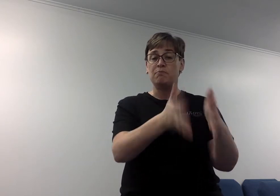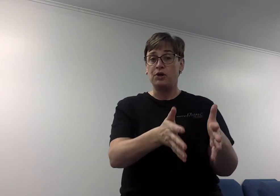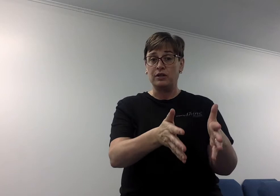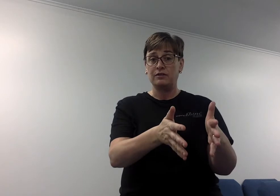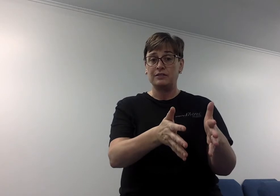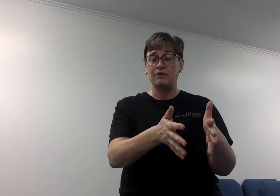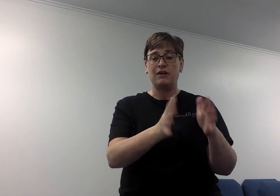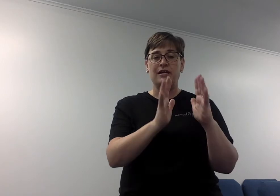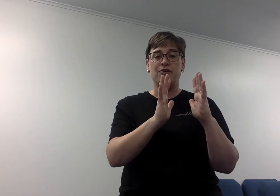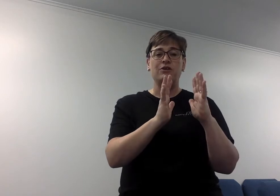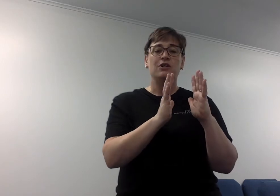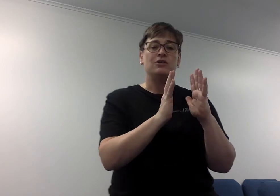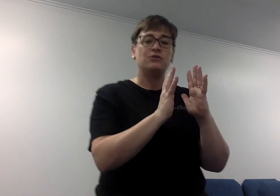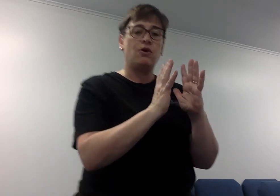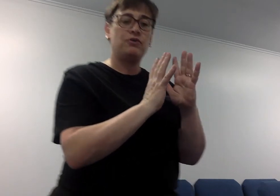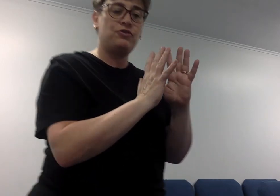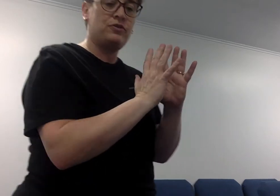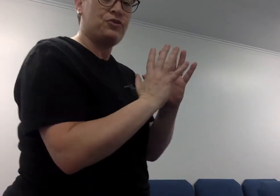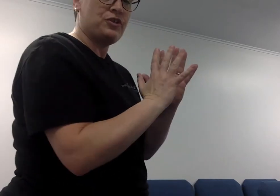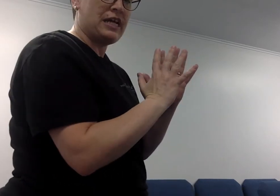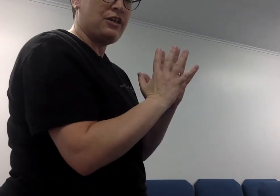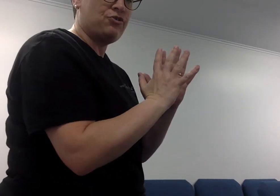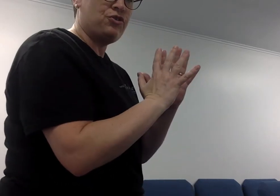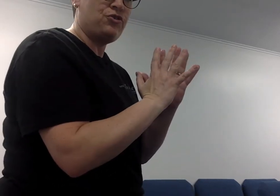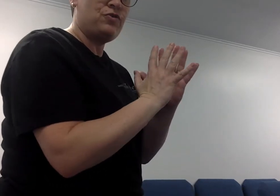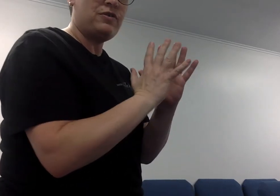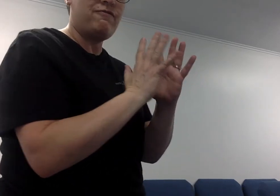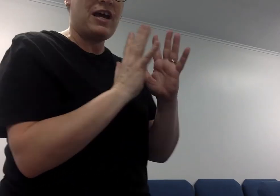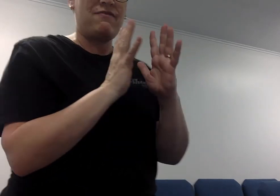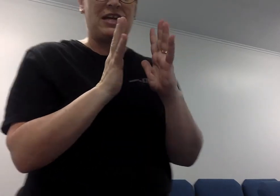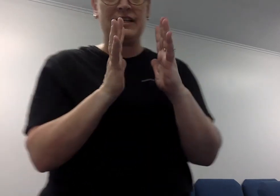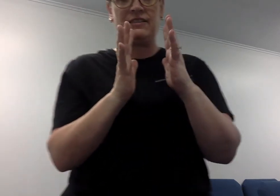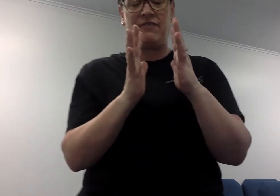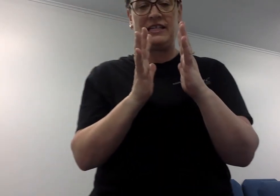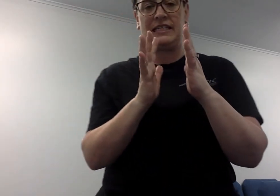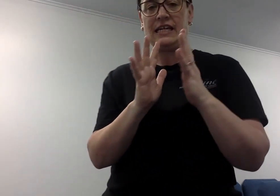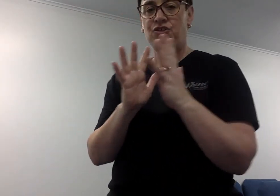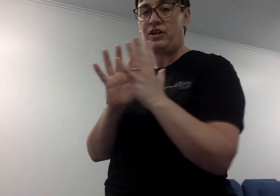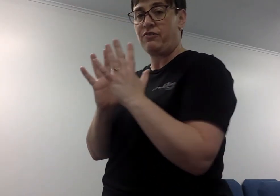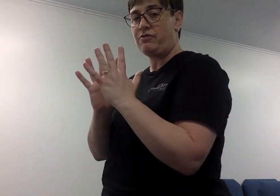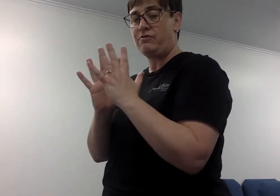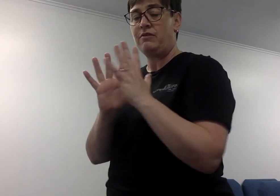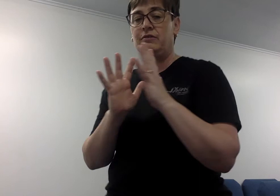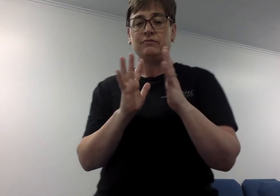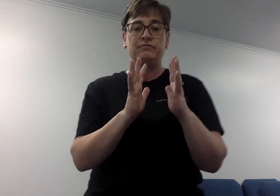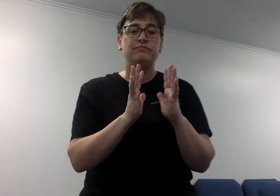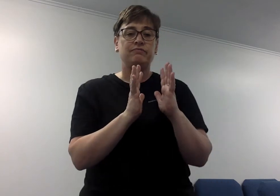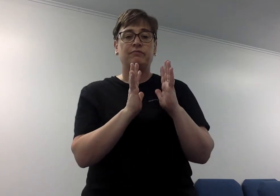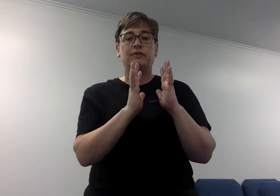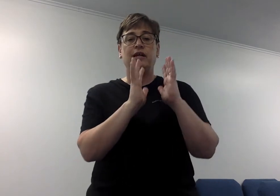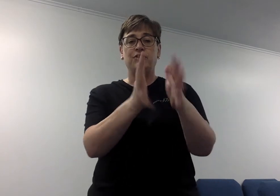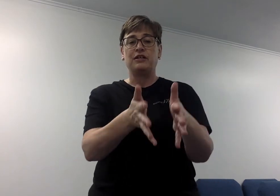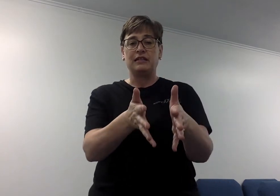book, sit right here. So all you're doing is you're taking your 2 5 hands facing each other, and you're going to leave